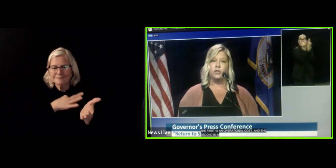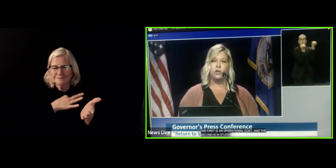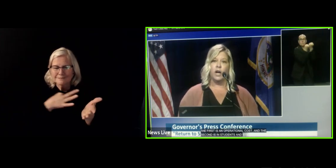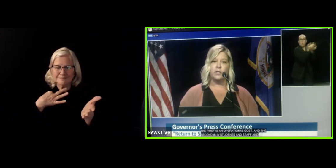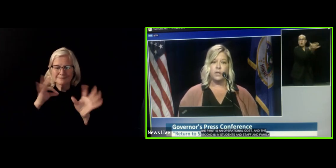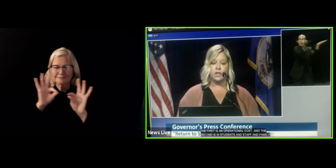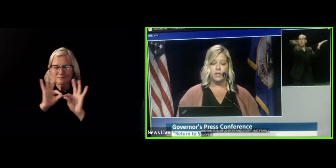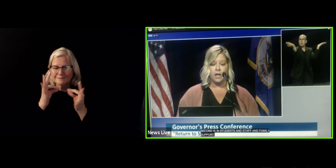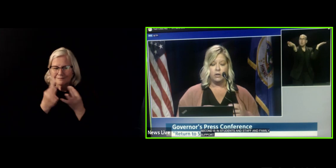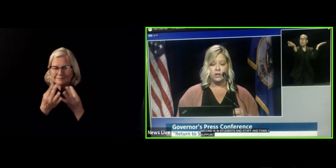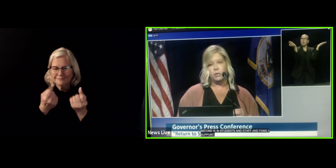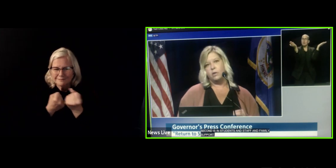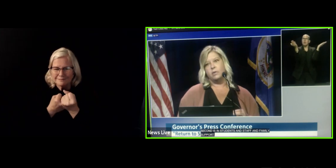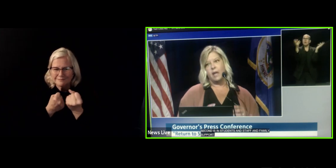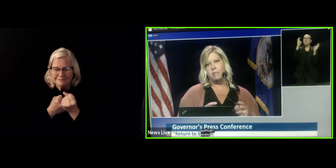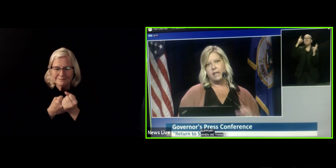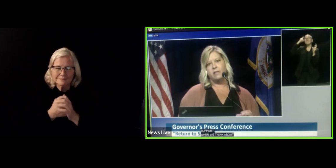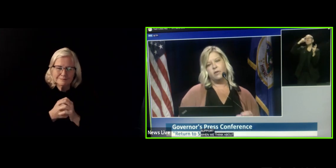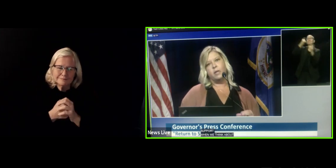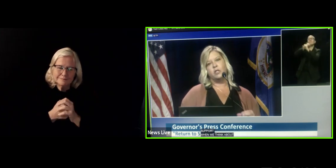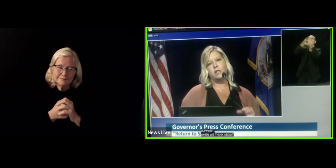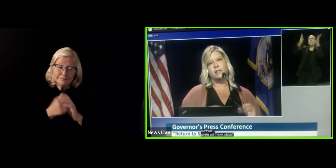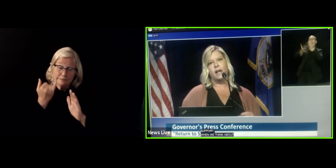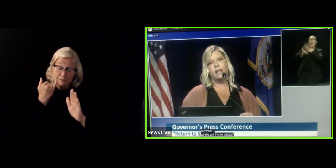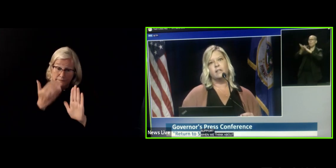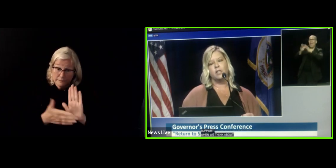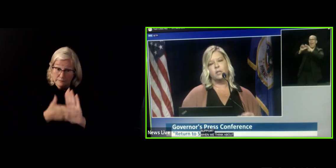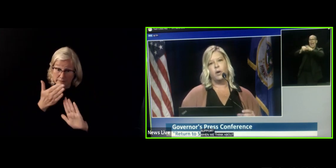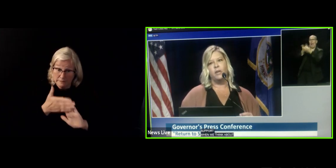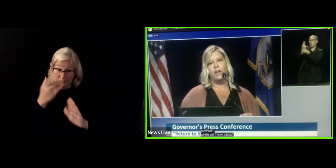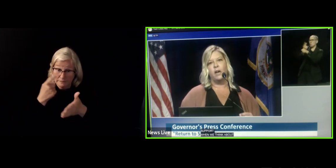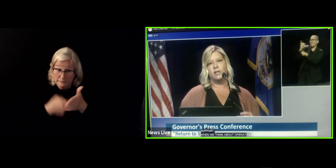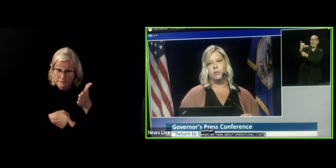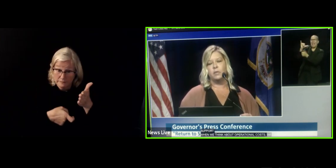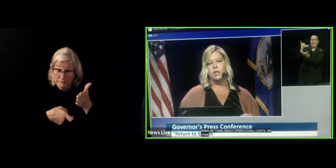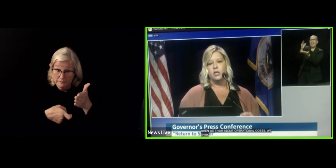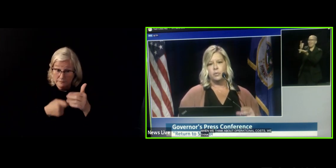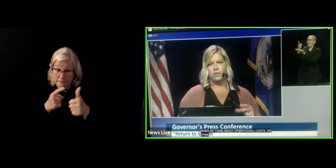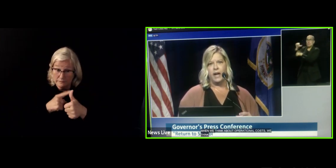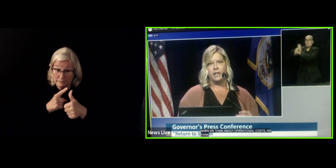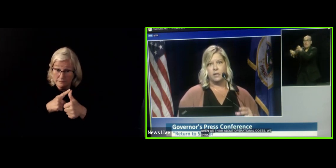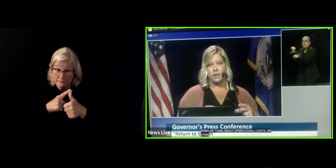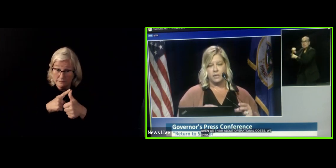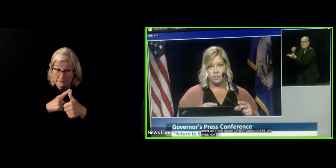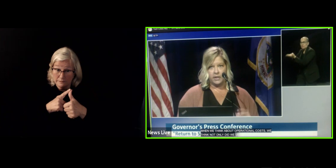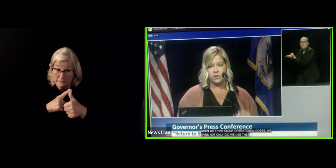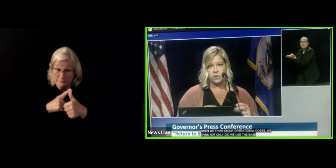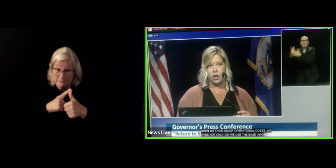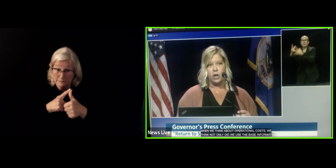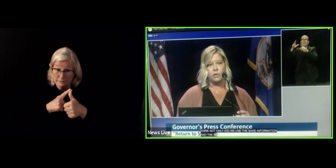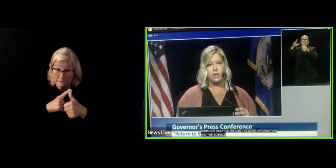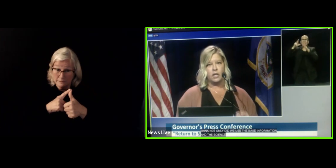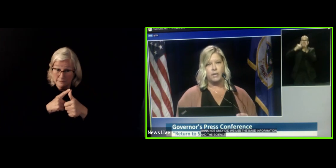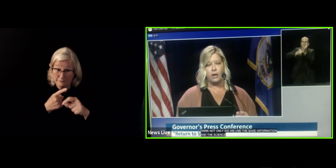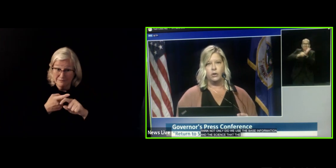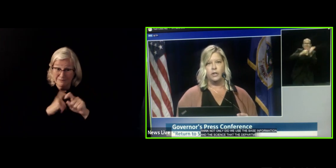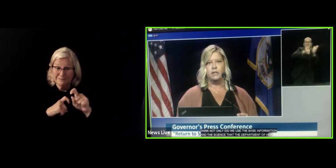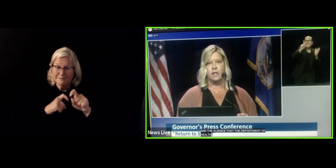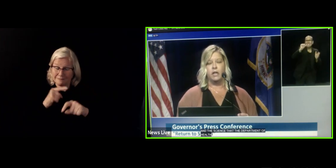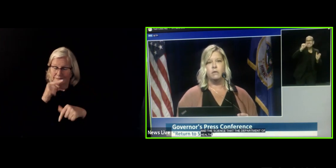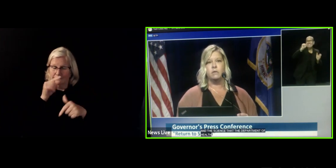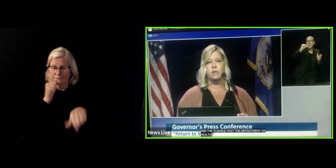operational costs, we think not only did we use that base information in the science that the Department of Health has helped to provide as a place to start when thinking about our